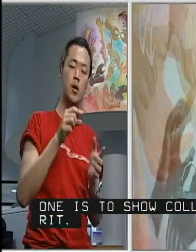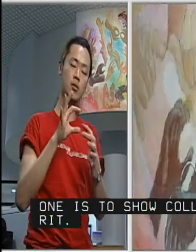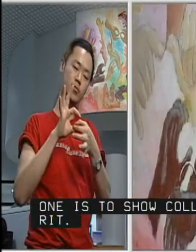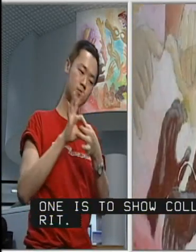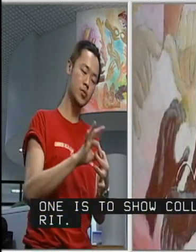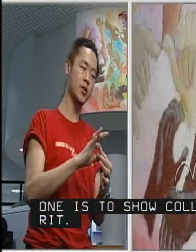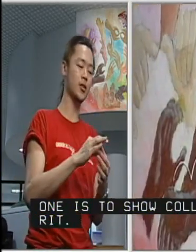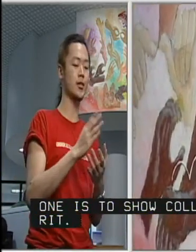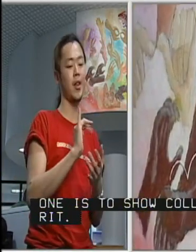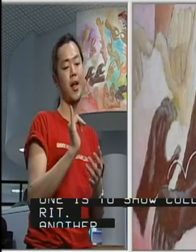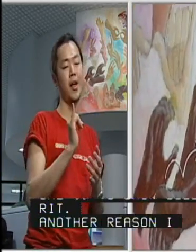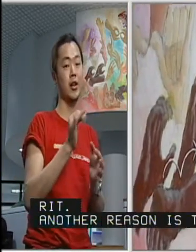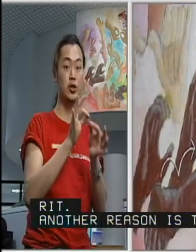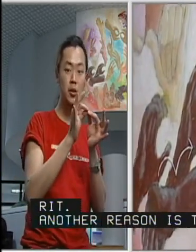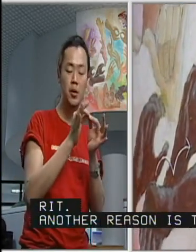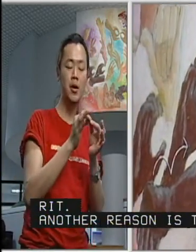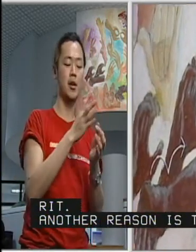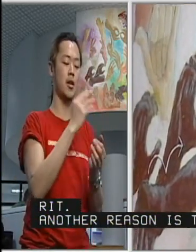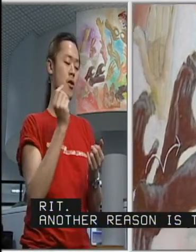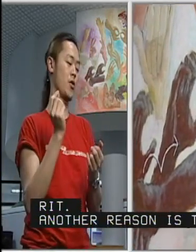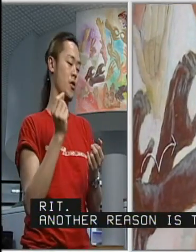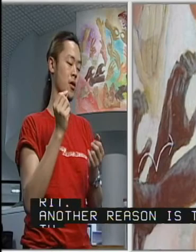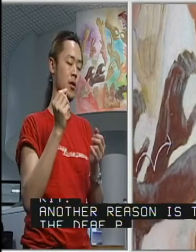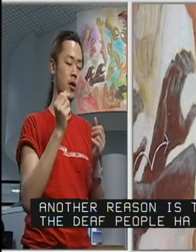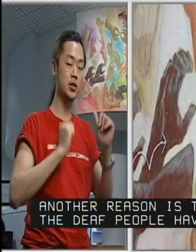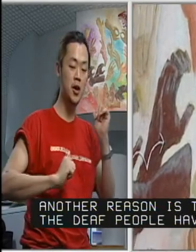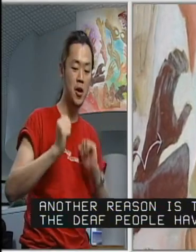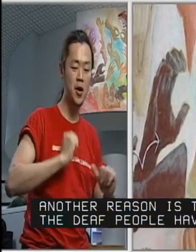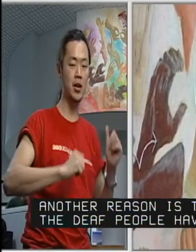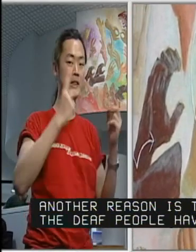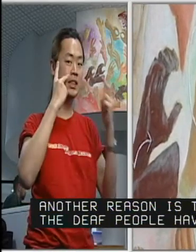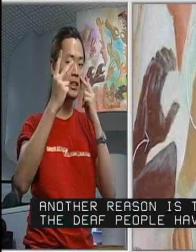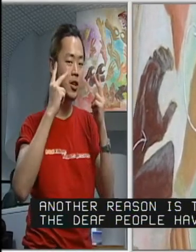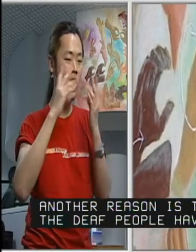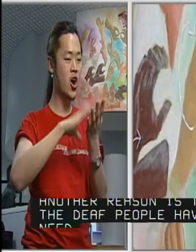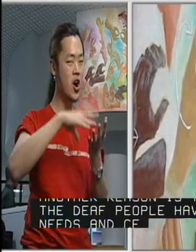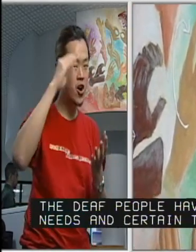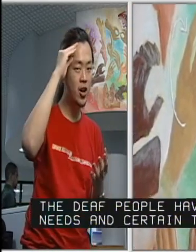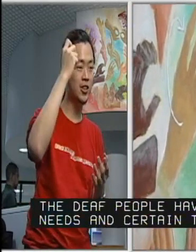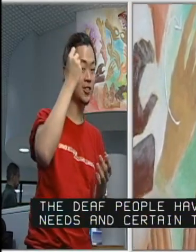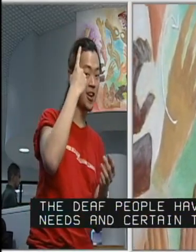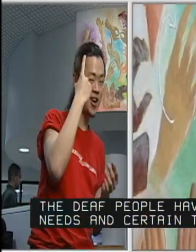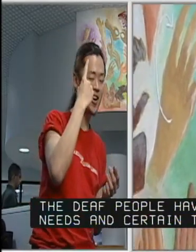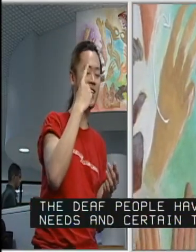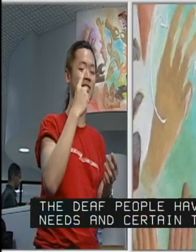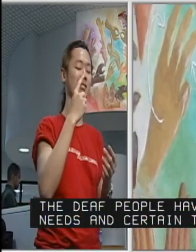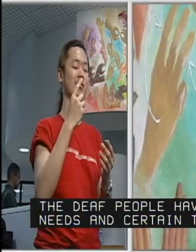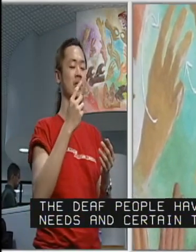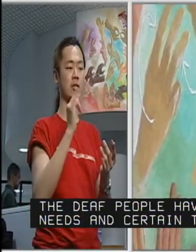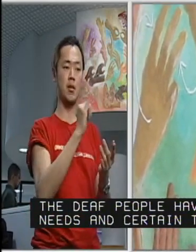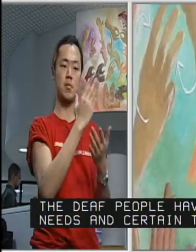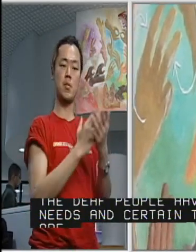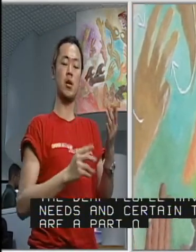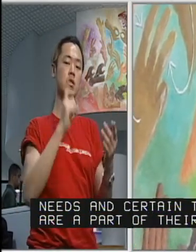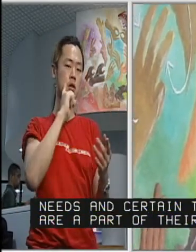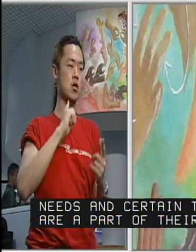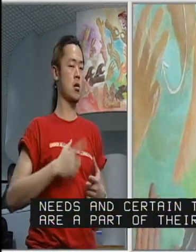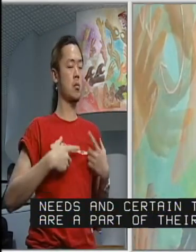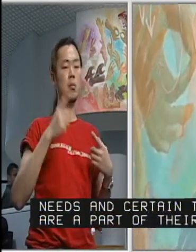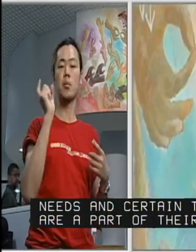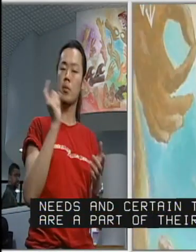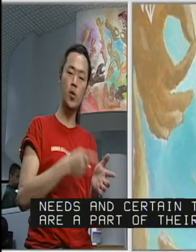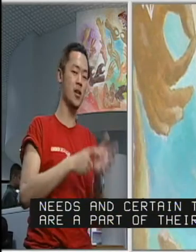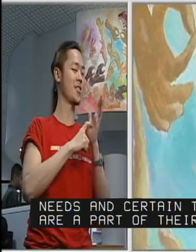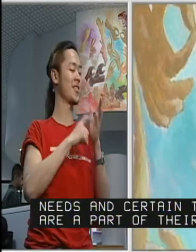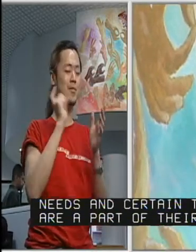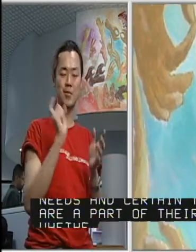RIT. Another reason is to show that deaf people have certain needs and certain things that are a part